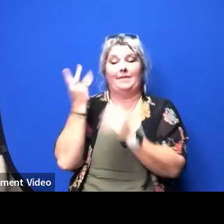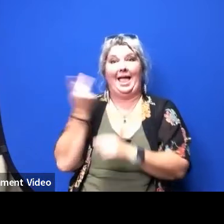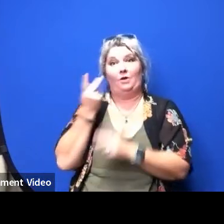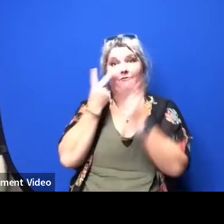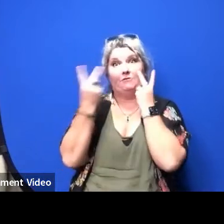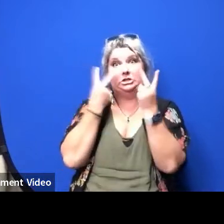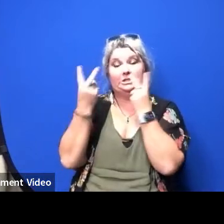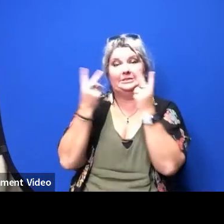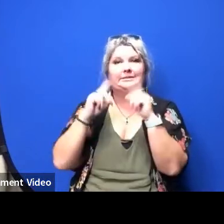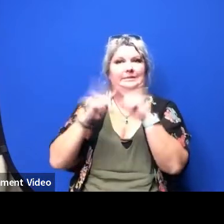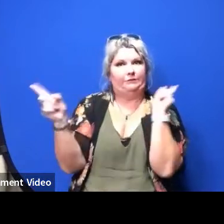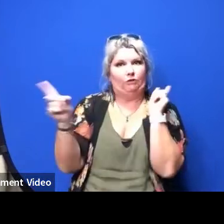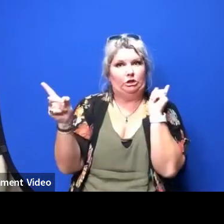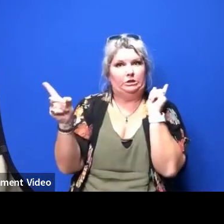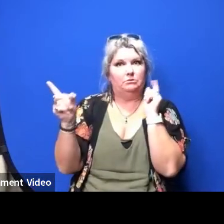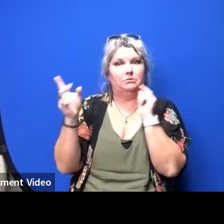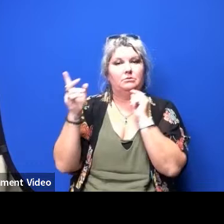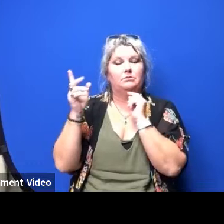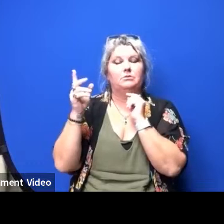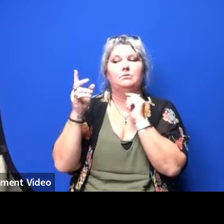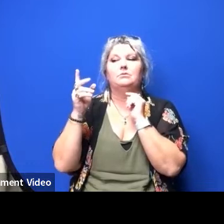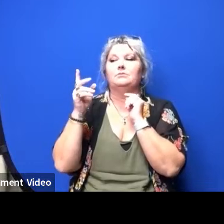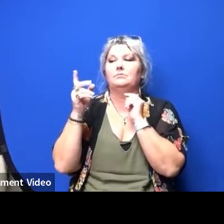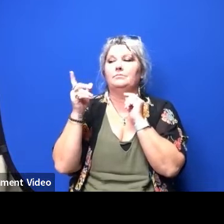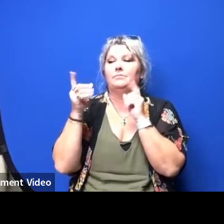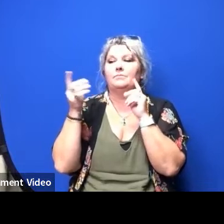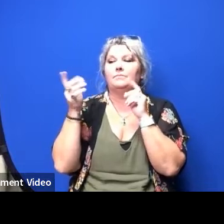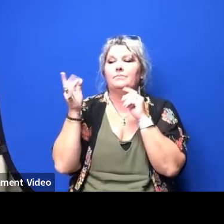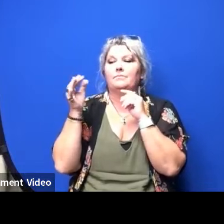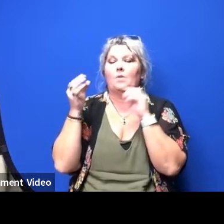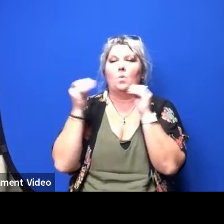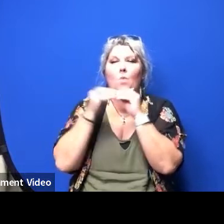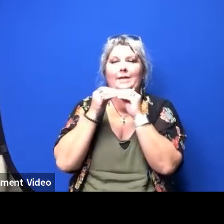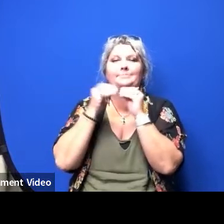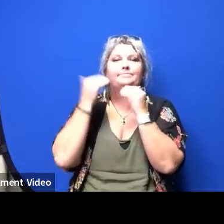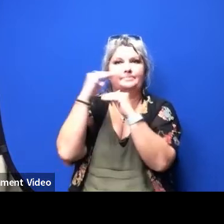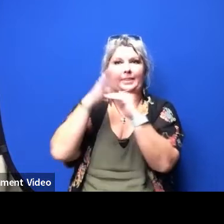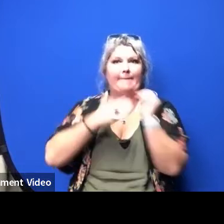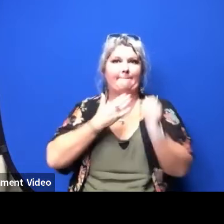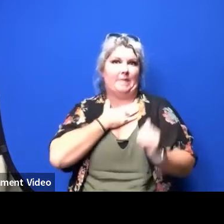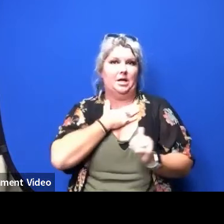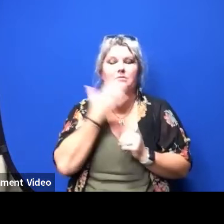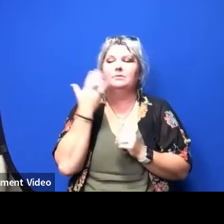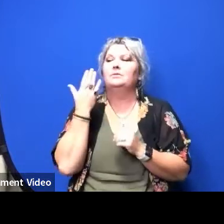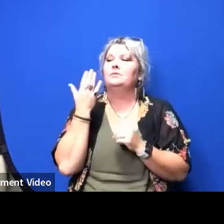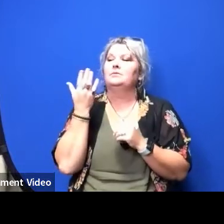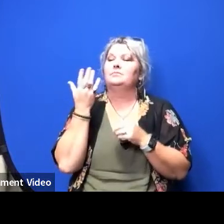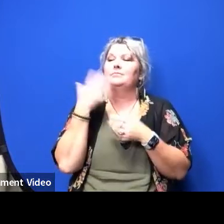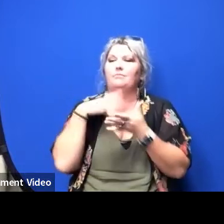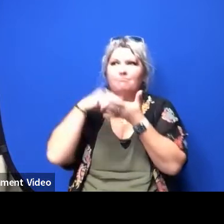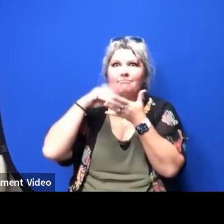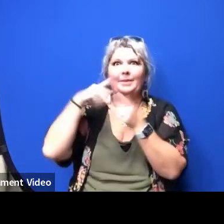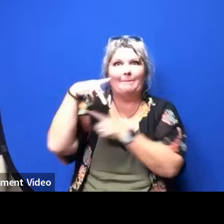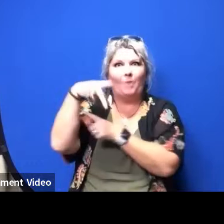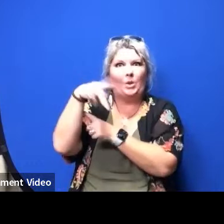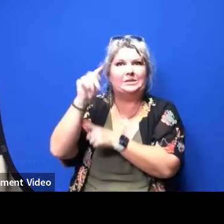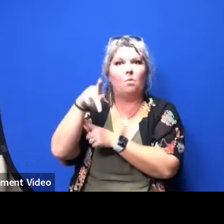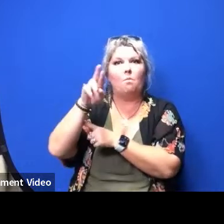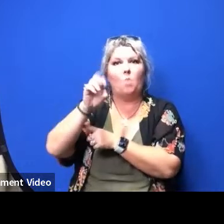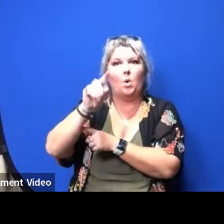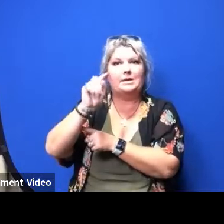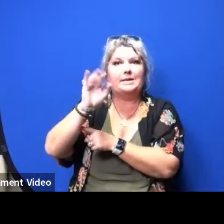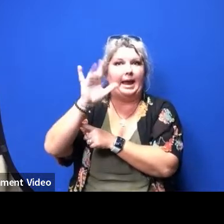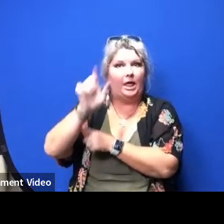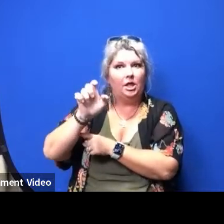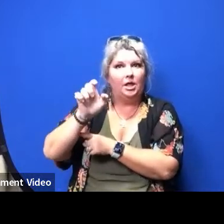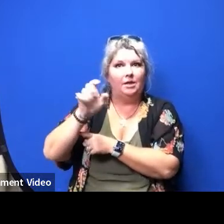And as we learned more about Blaze, we have different vision, he and I do. His vision is more limited